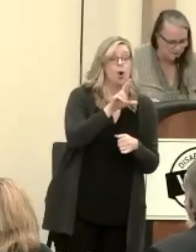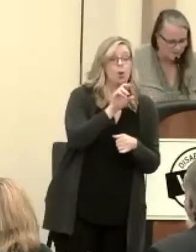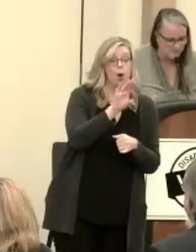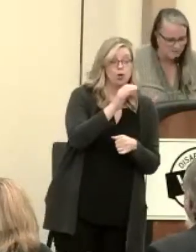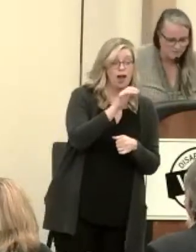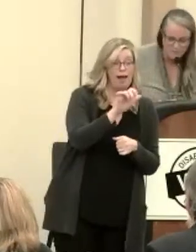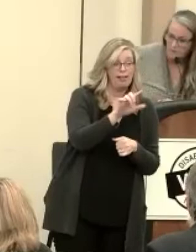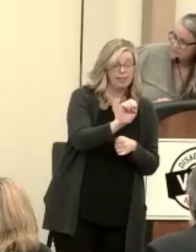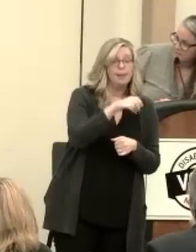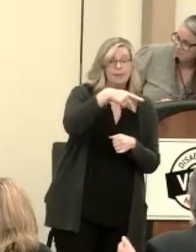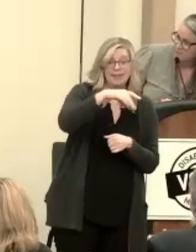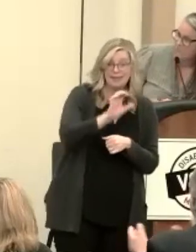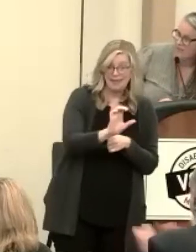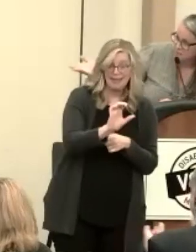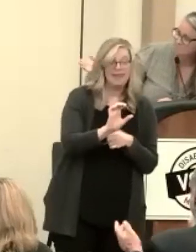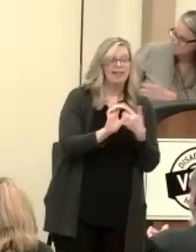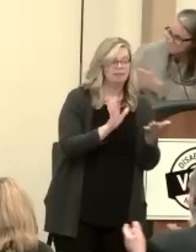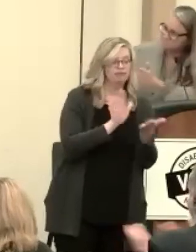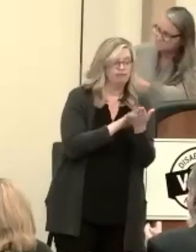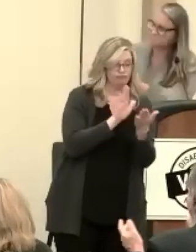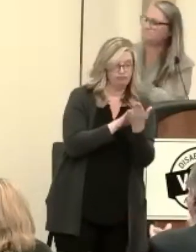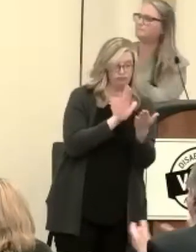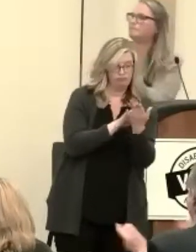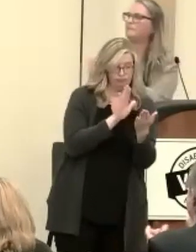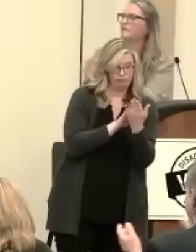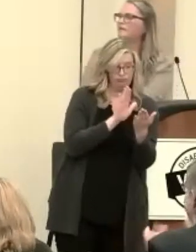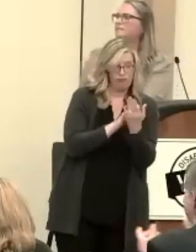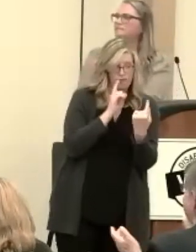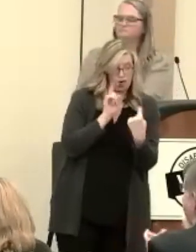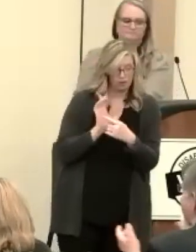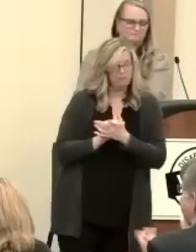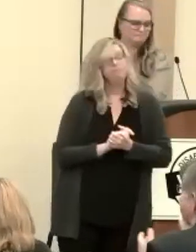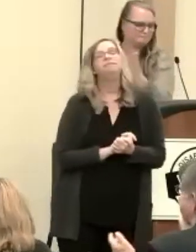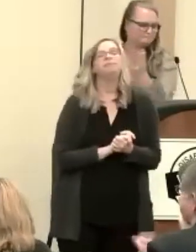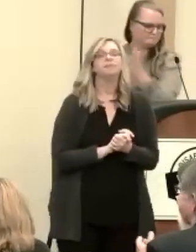Squires, Progressive Conservative Party in Manitoba. Thank you.